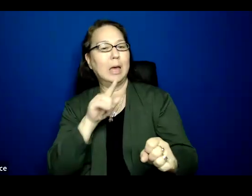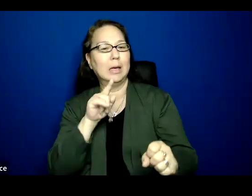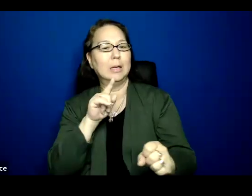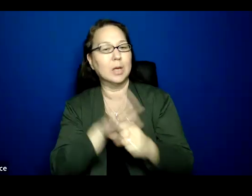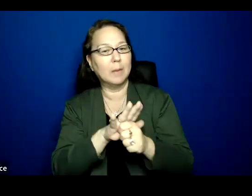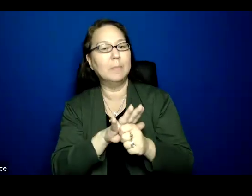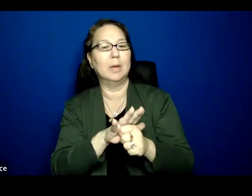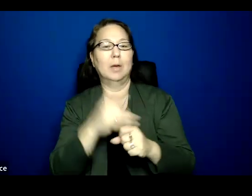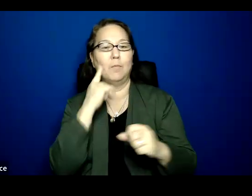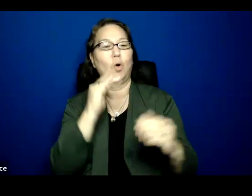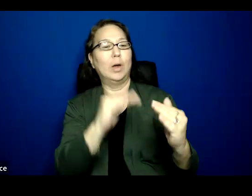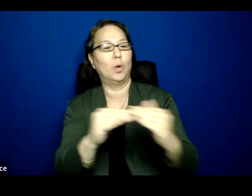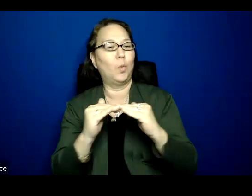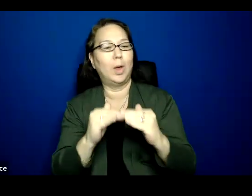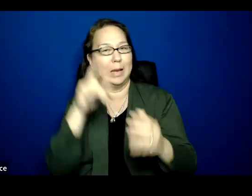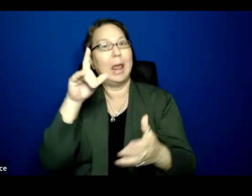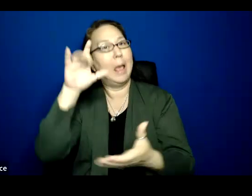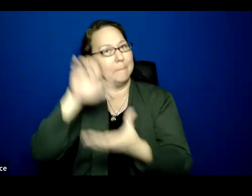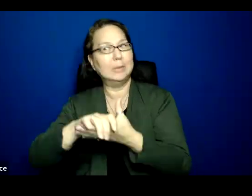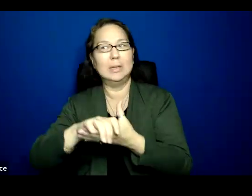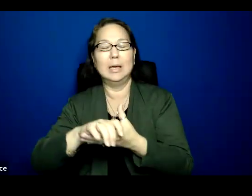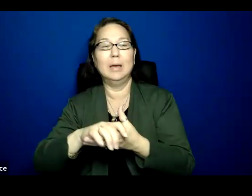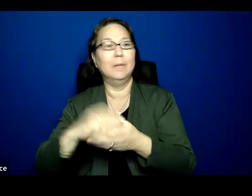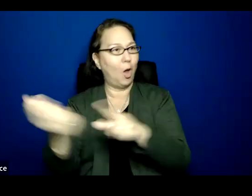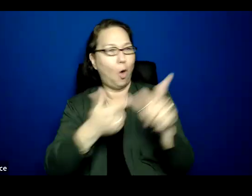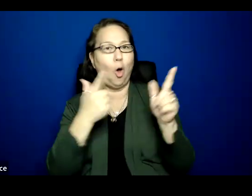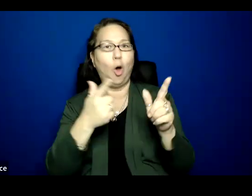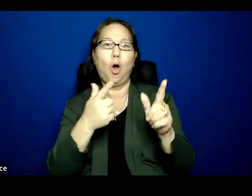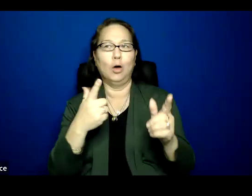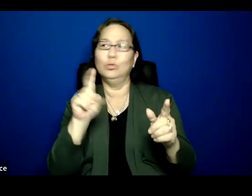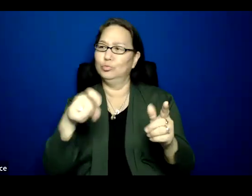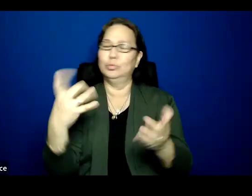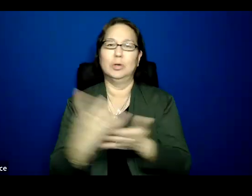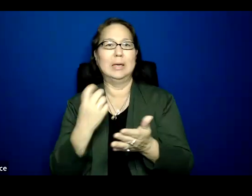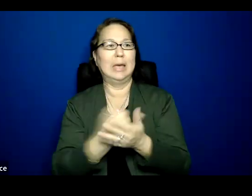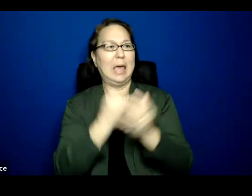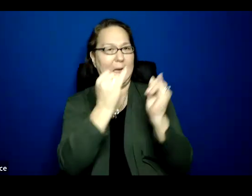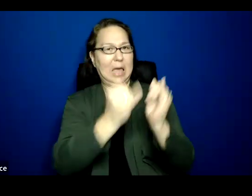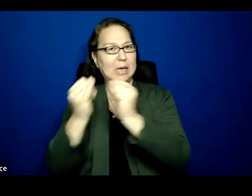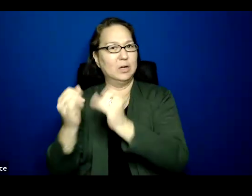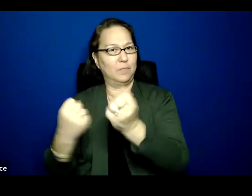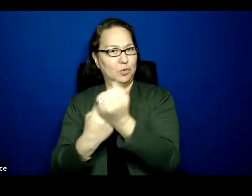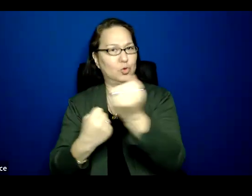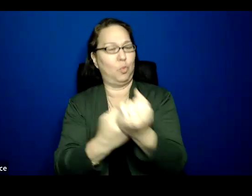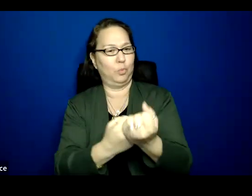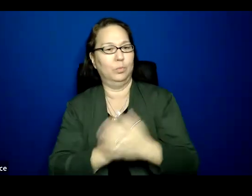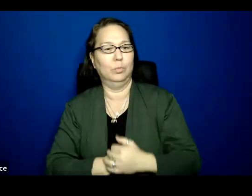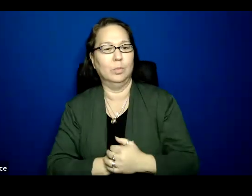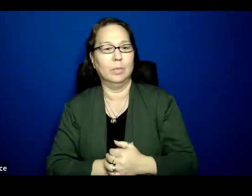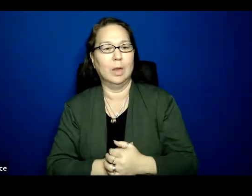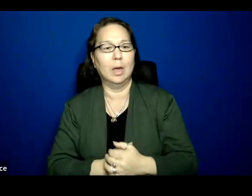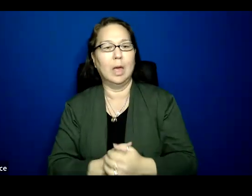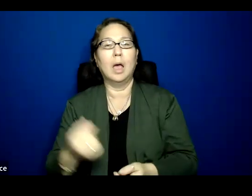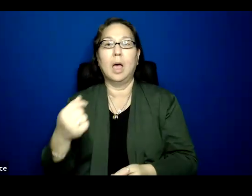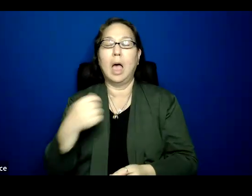and the belief that every child deserves individualized support. As a Henderson K through 12 inclusion alum, I have seen